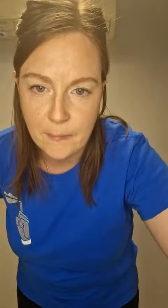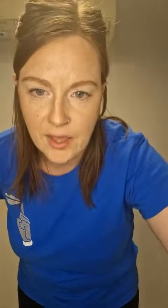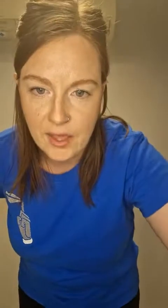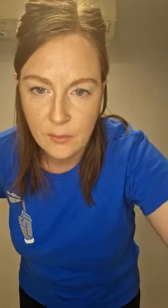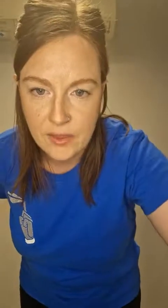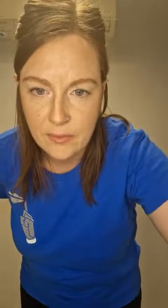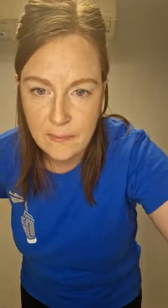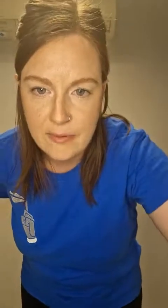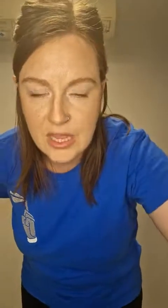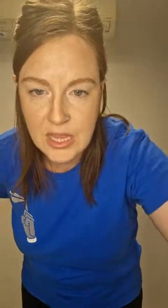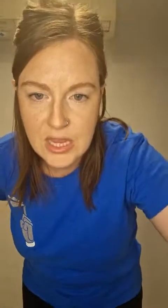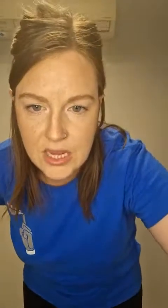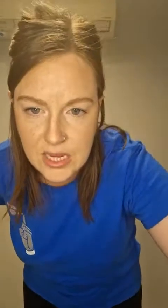Bear with me.